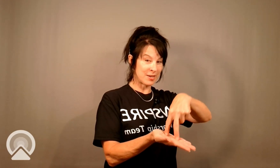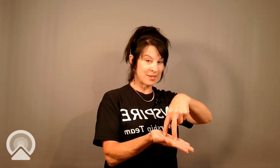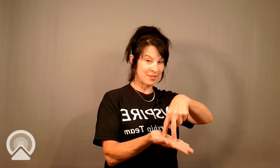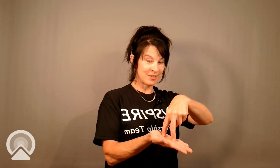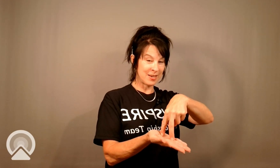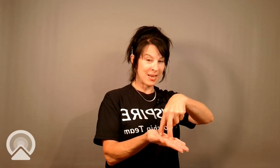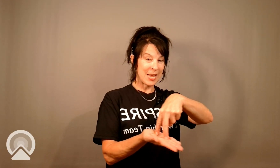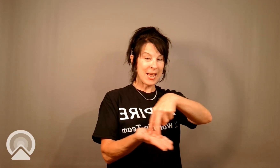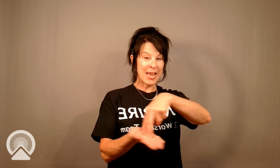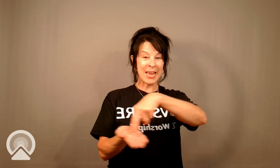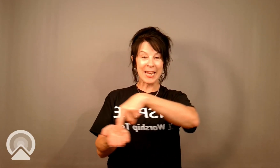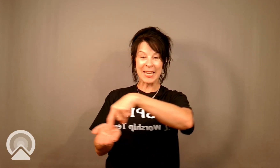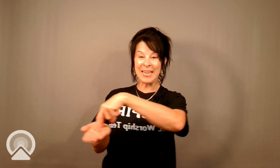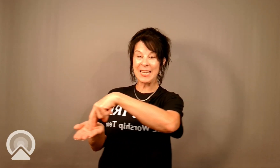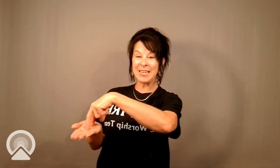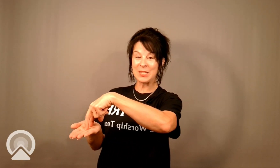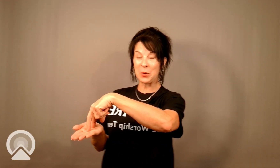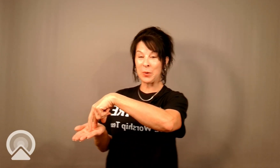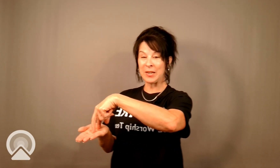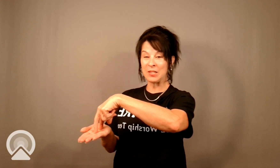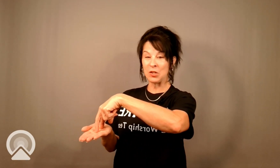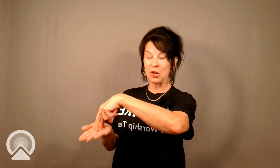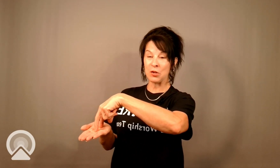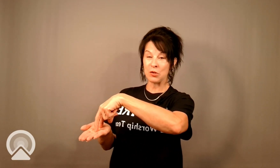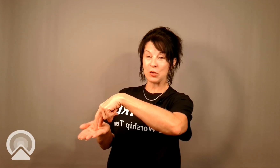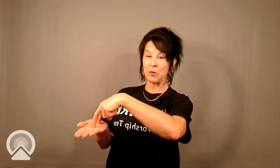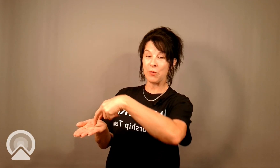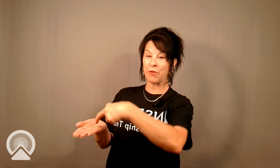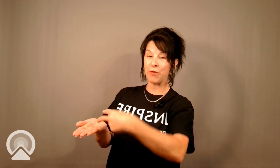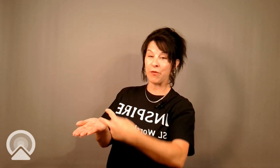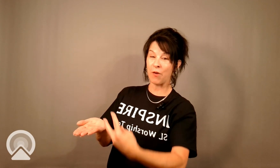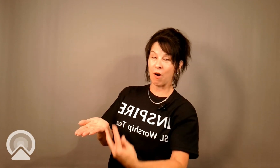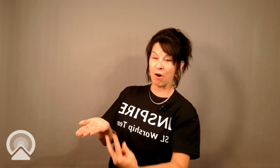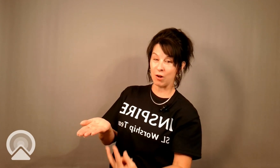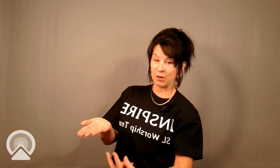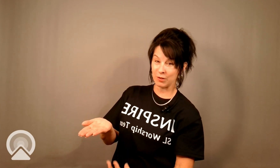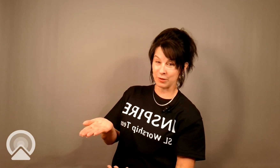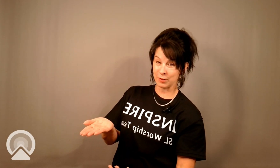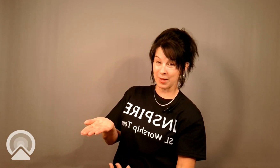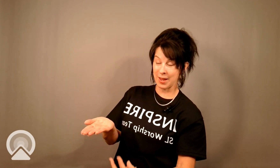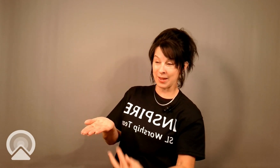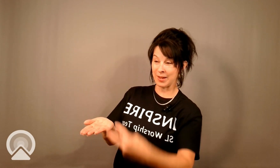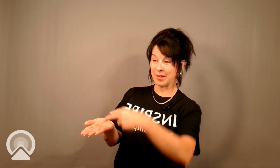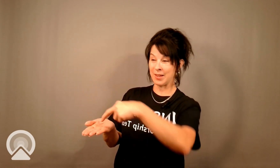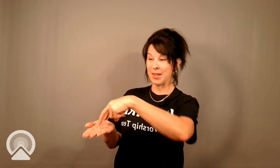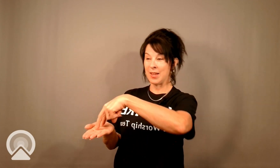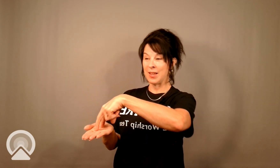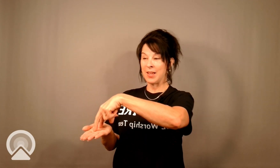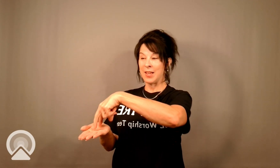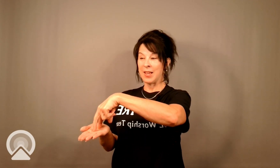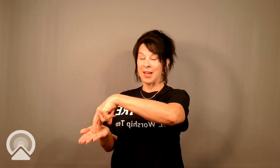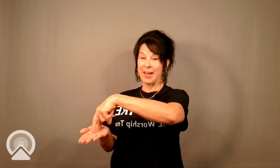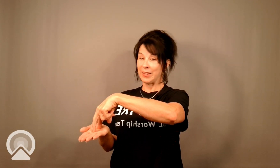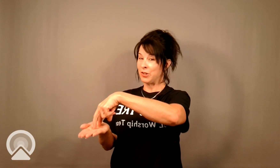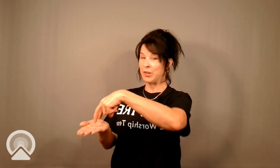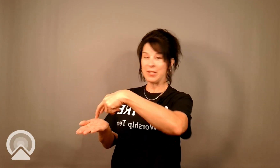here, and he is going to fall. Okay? I